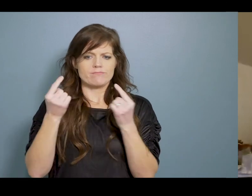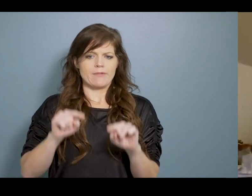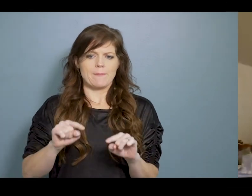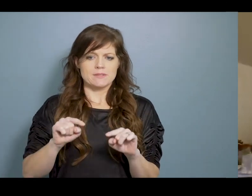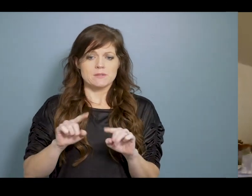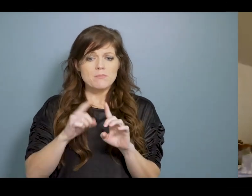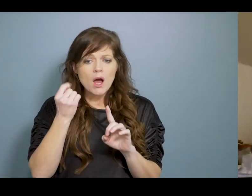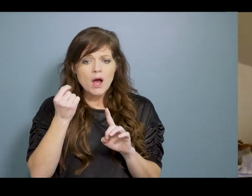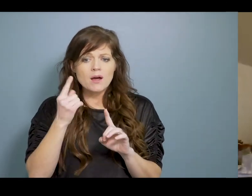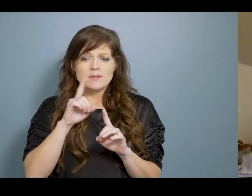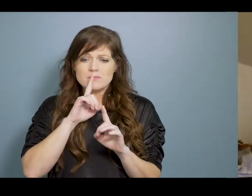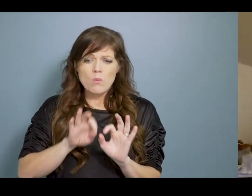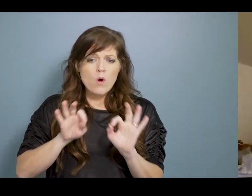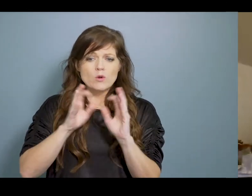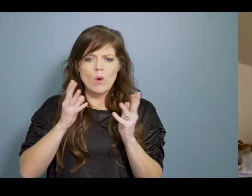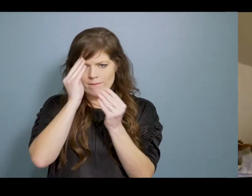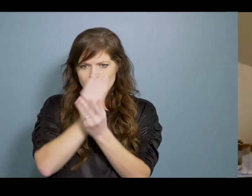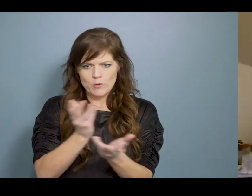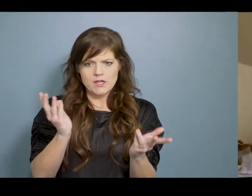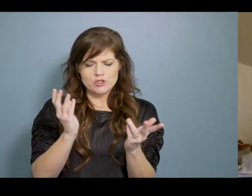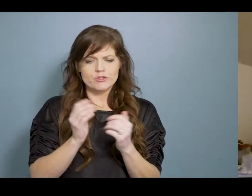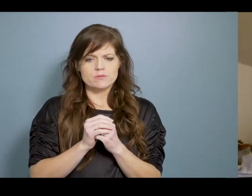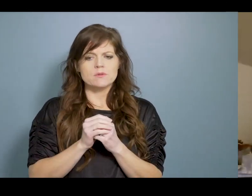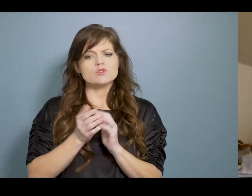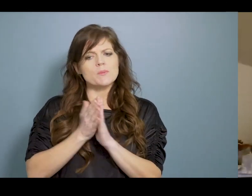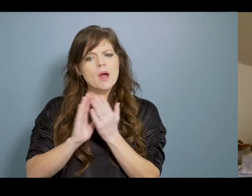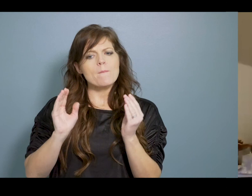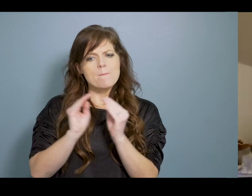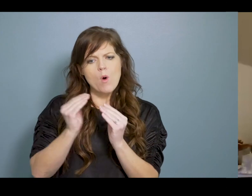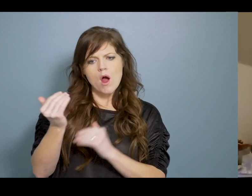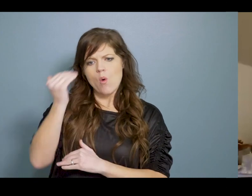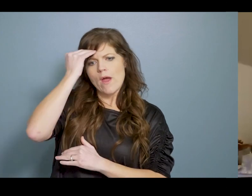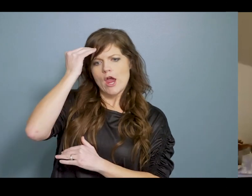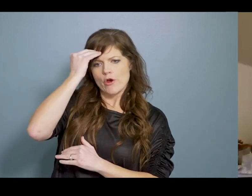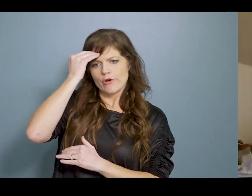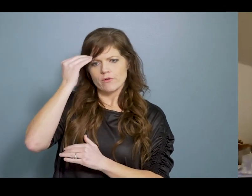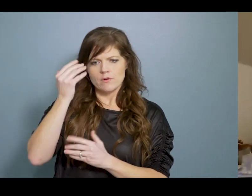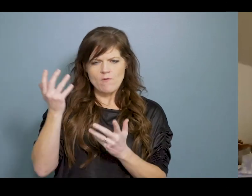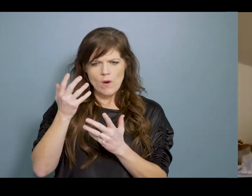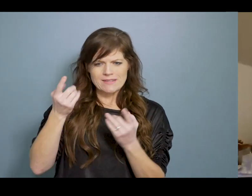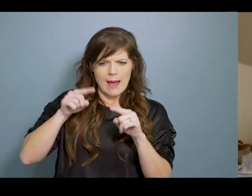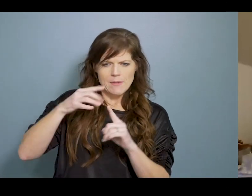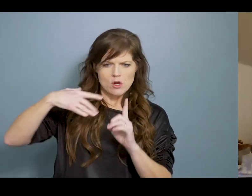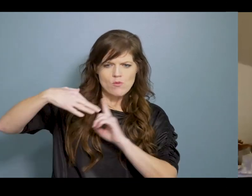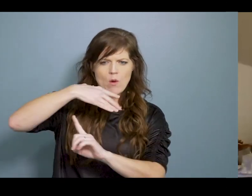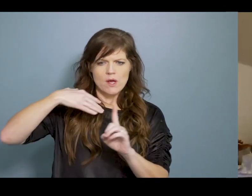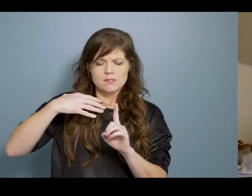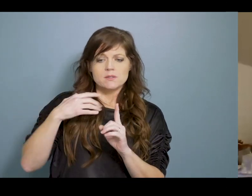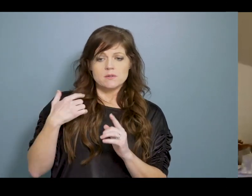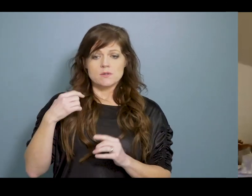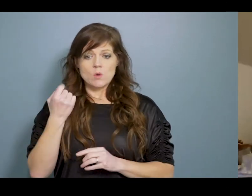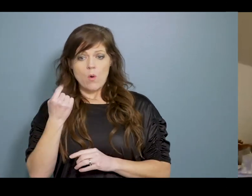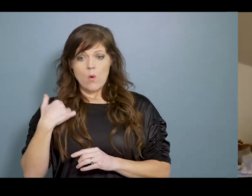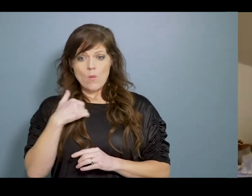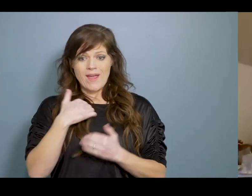the key is information. Information and awareness. We've got a team of people, and it's